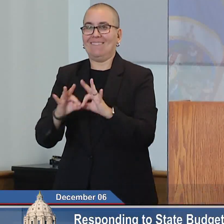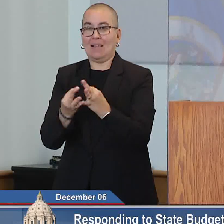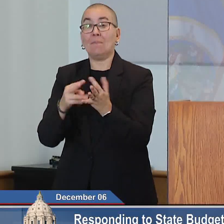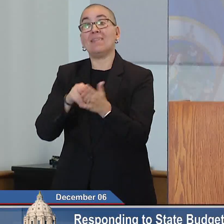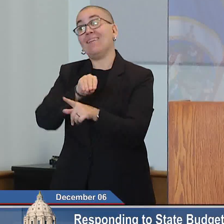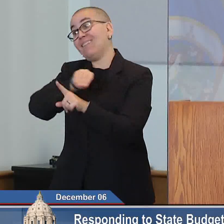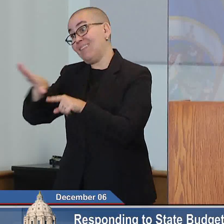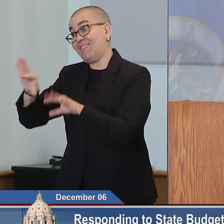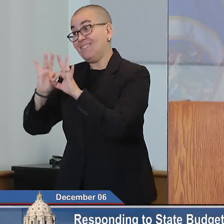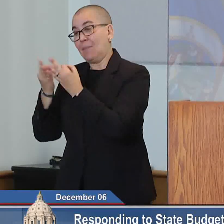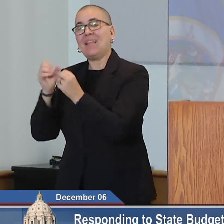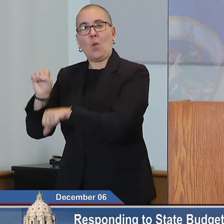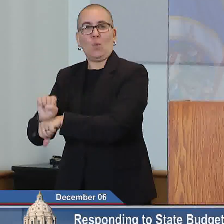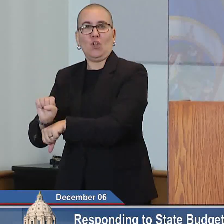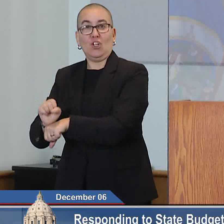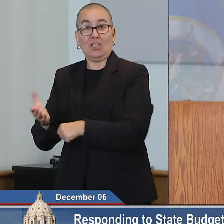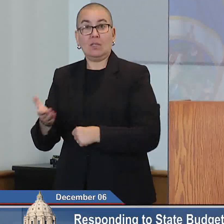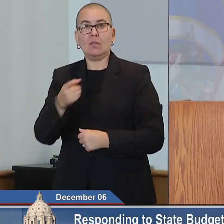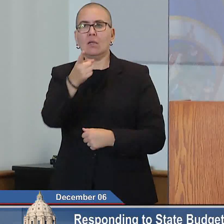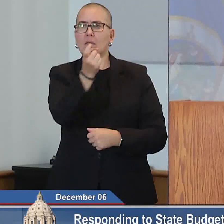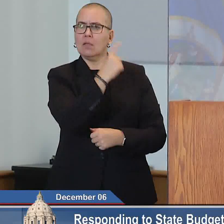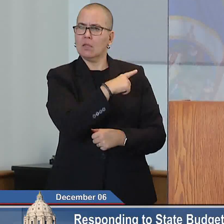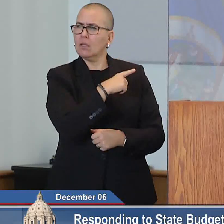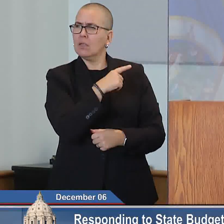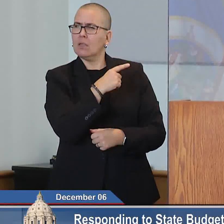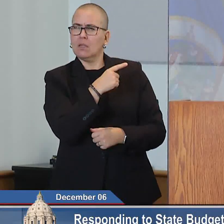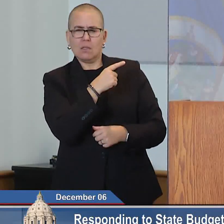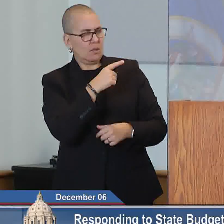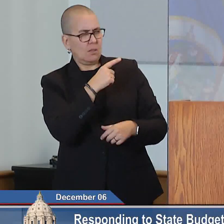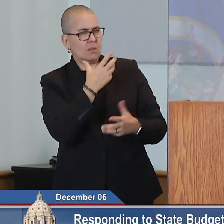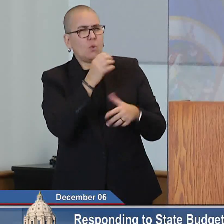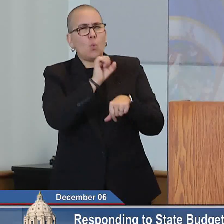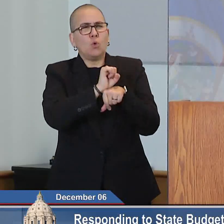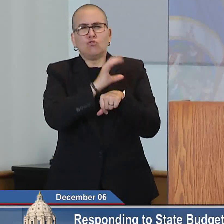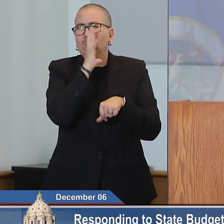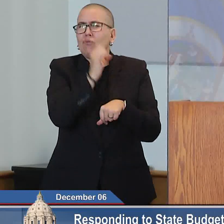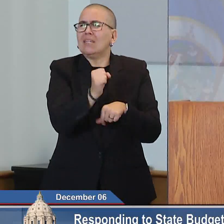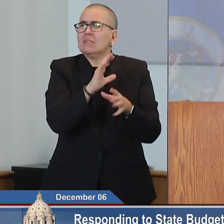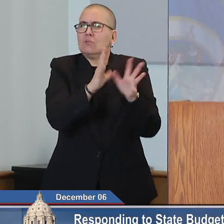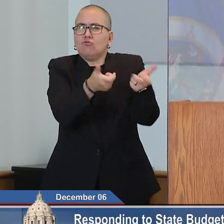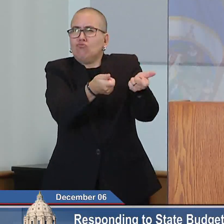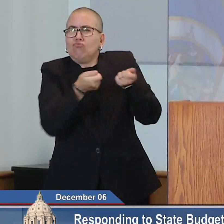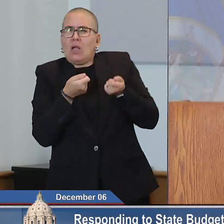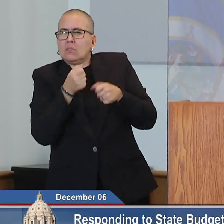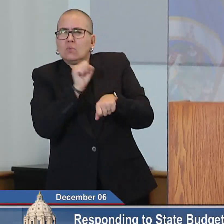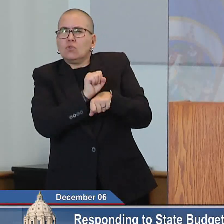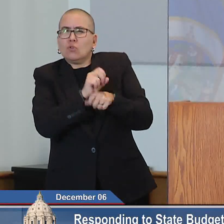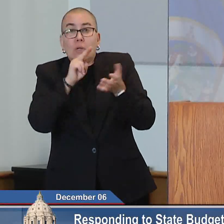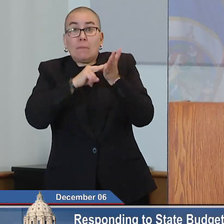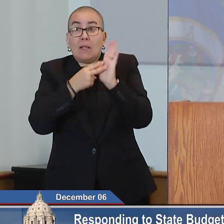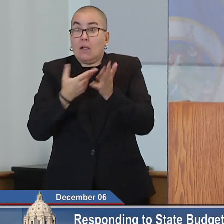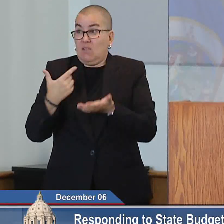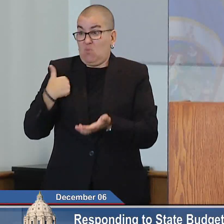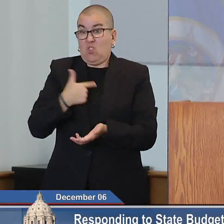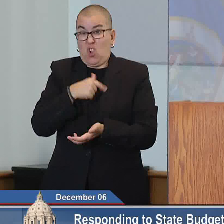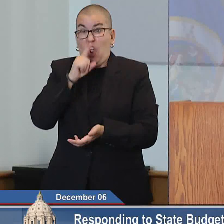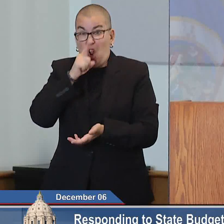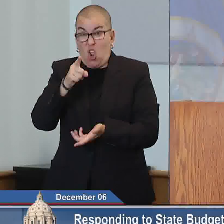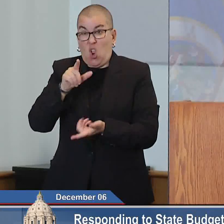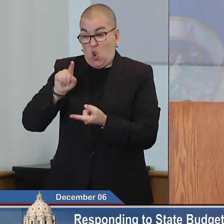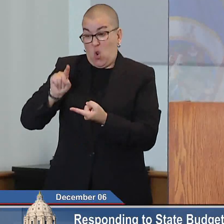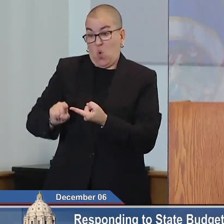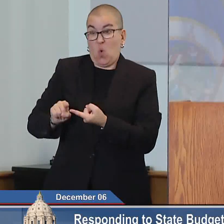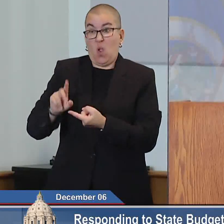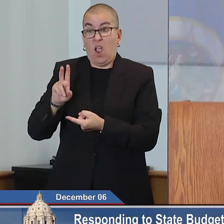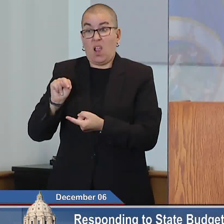And what about workforce attraction? I've been asking them all about the fact with our very low unemployment and the fact we need to attract people. How do you think we attract and